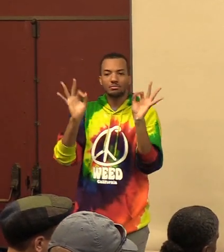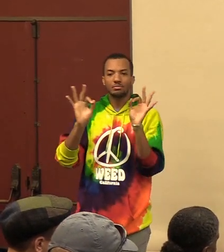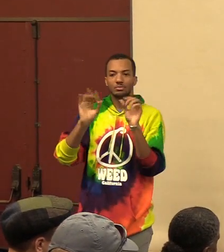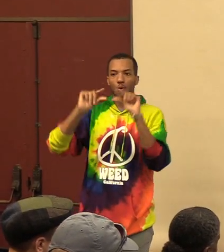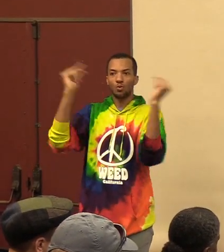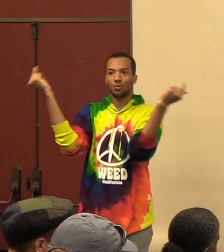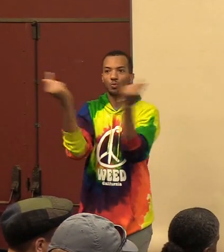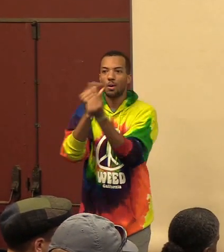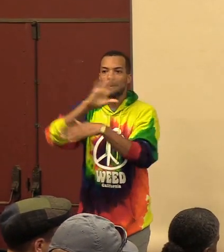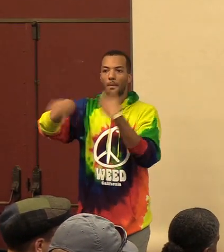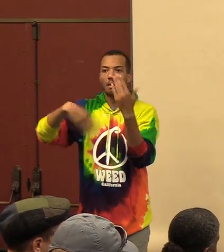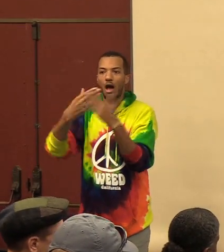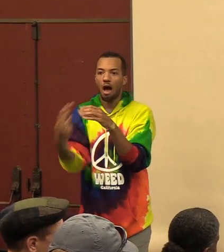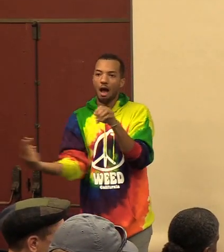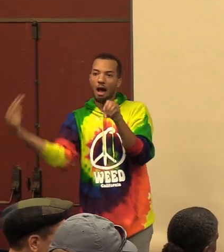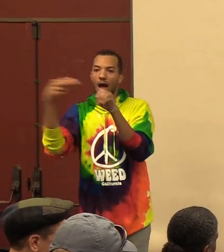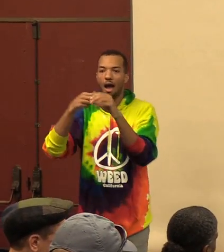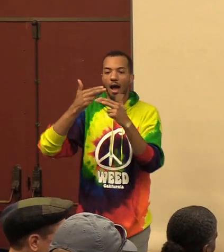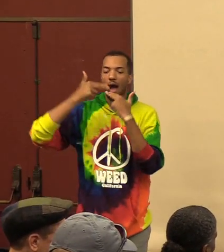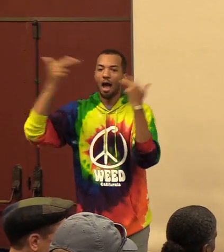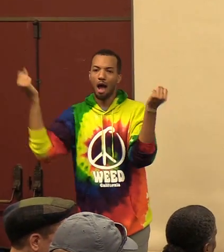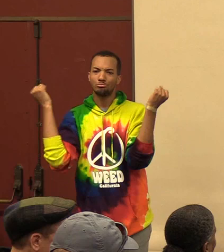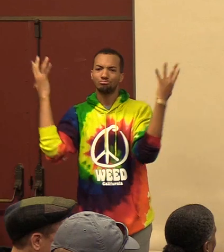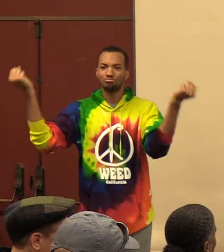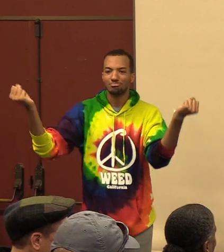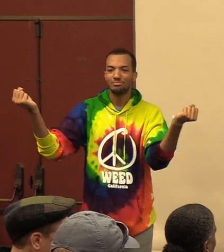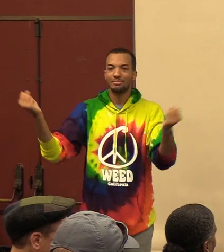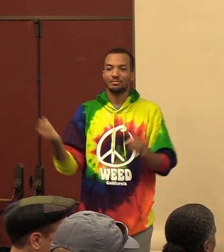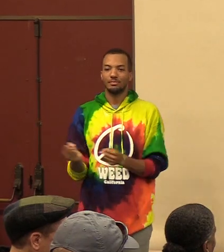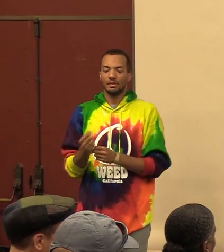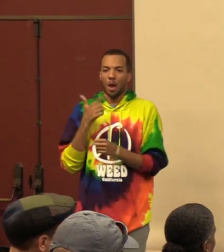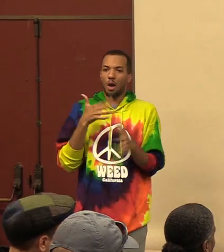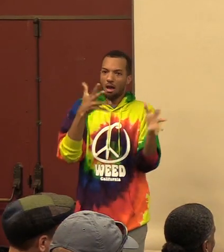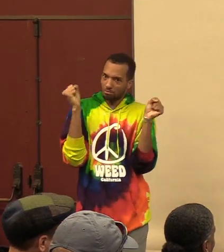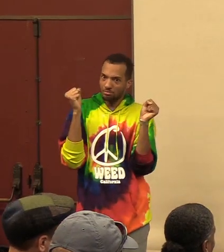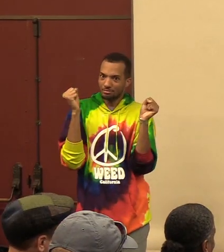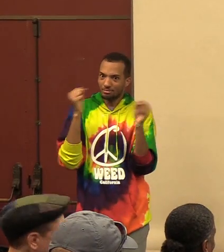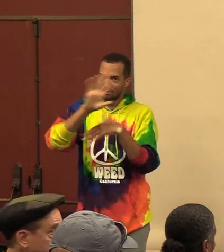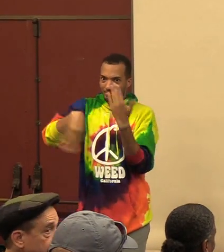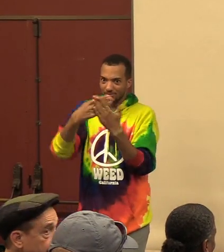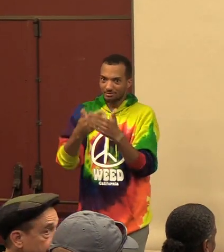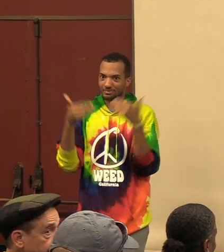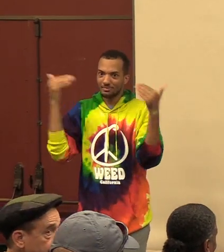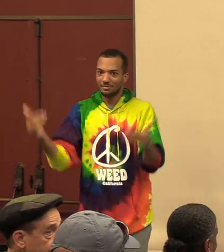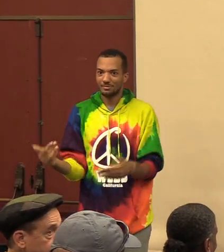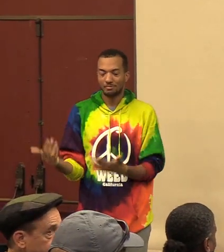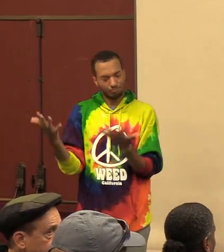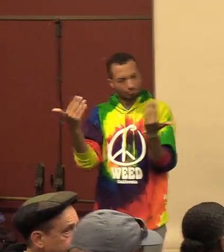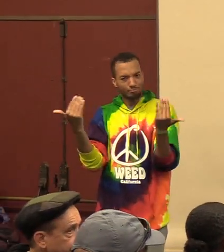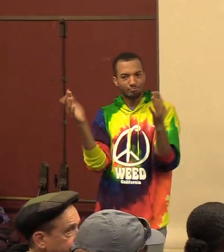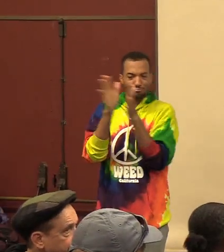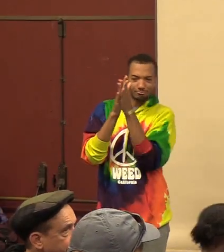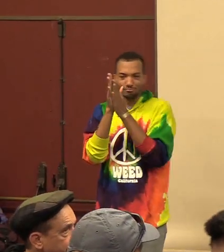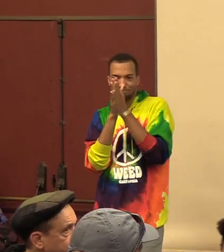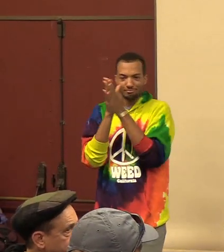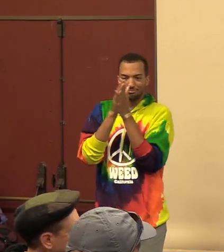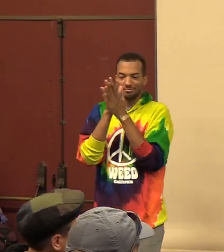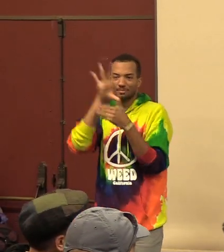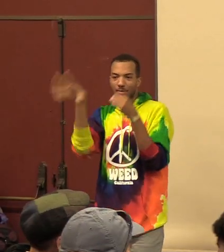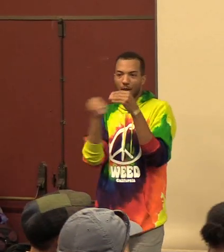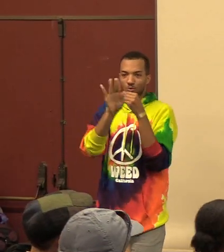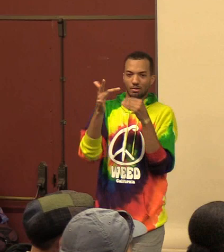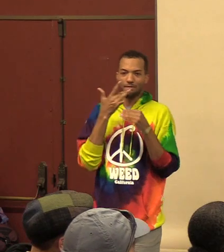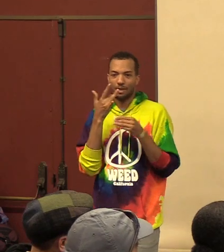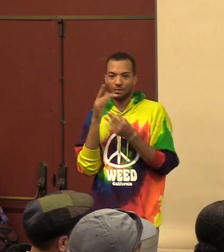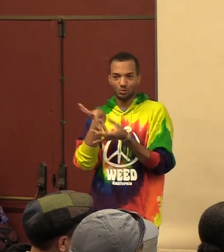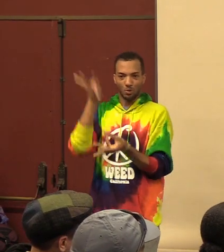group will sound really good singing my song. All right, here goes. I'm going to speed up a little bit, and then y'all could just give me a little soul, you know, like, Okay, so